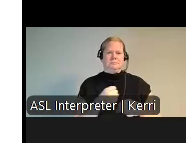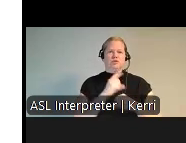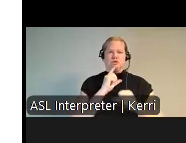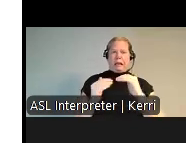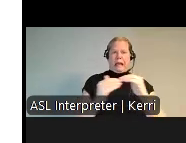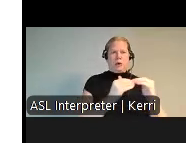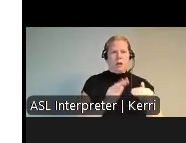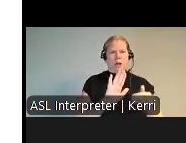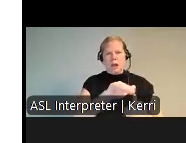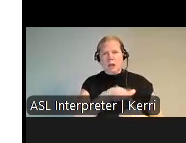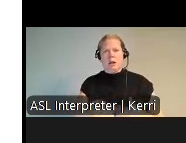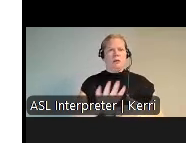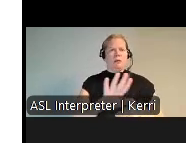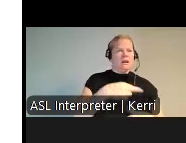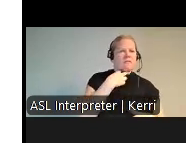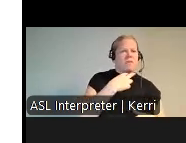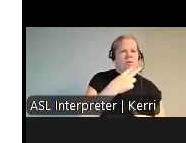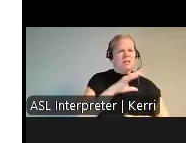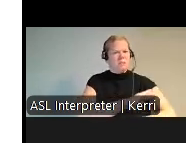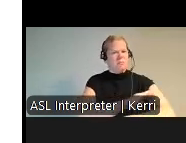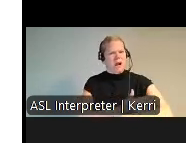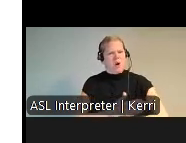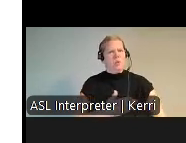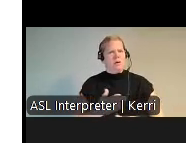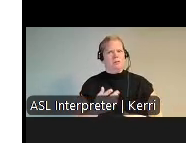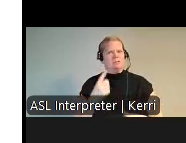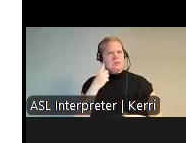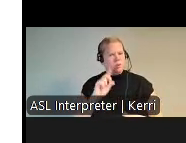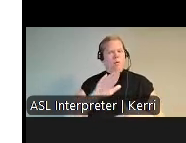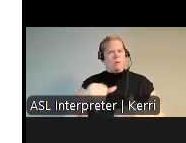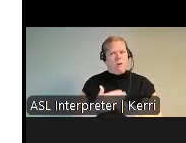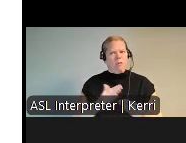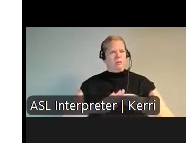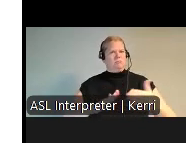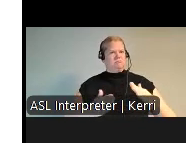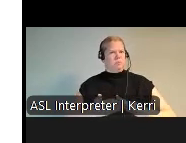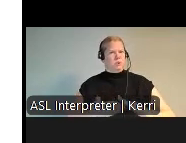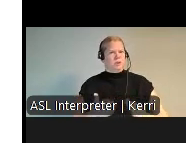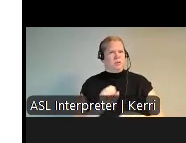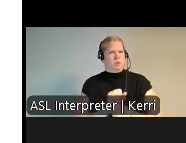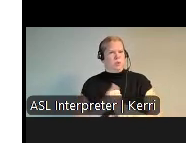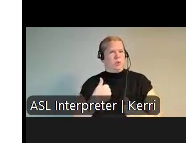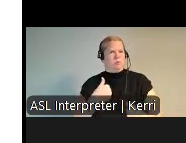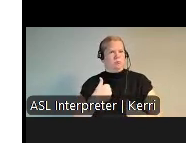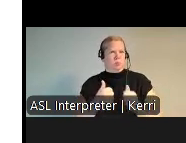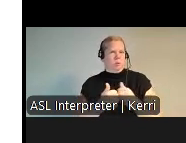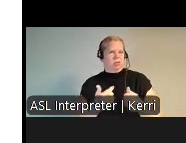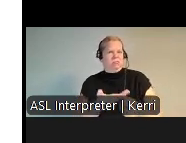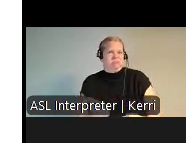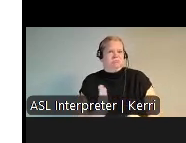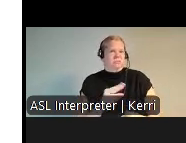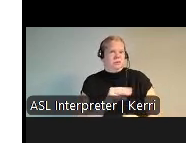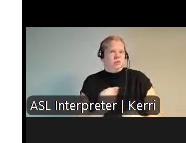voice, and power of our communities we work with and residents of Massachusetts. And the